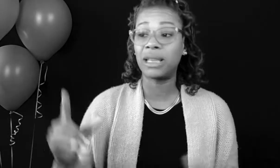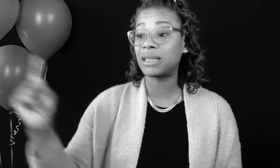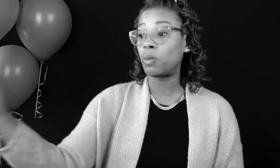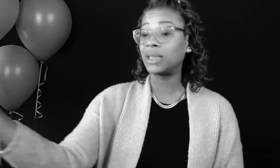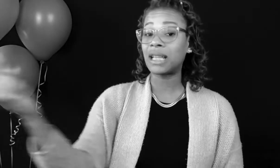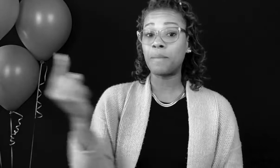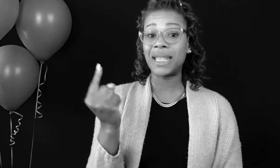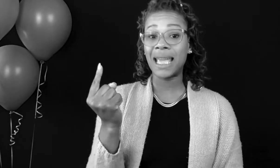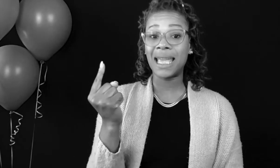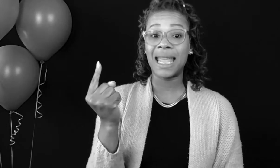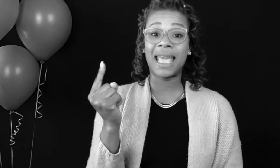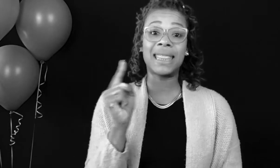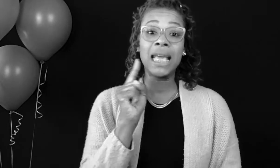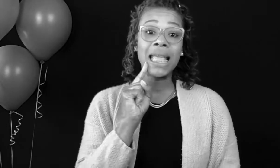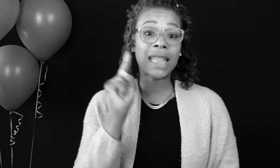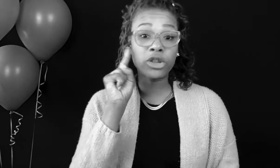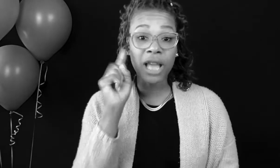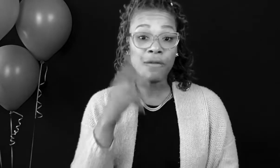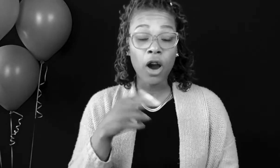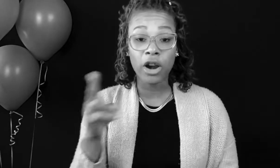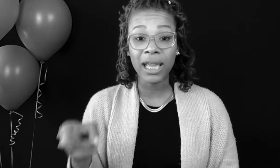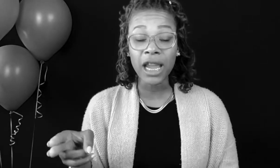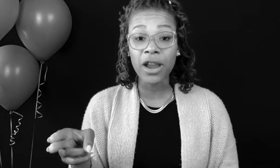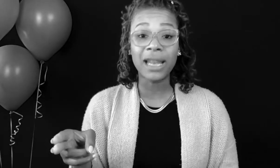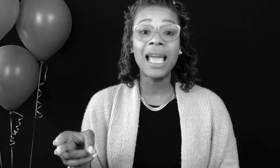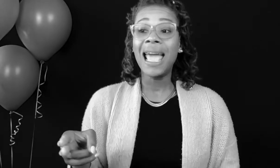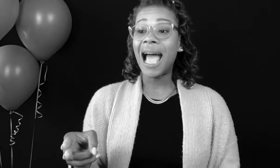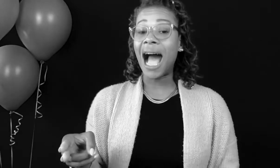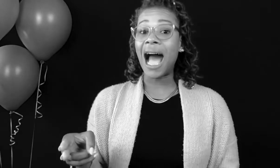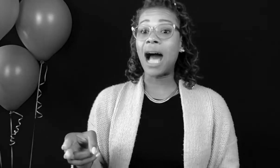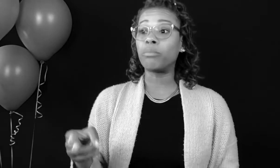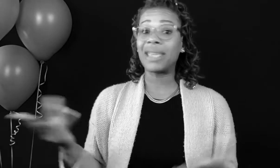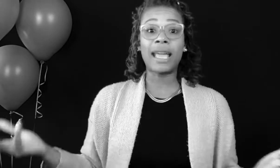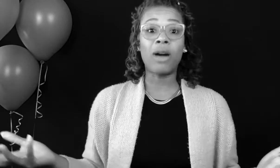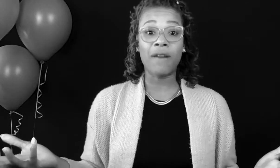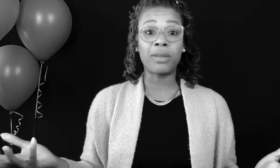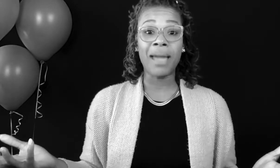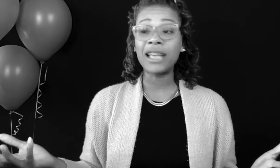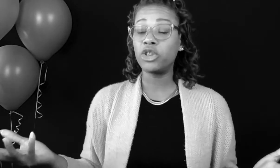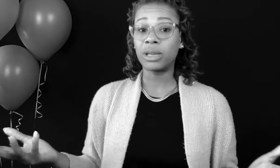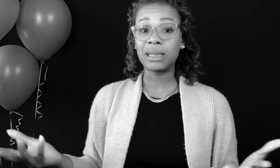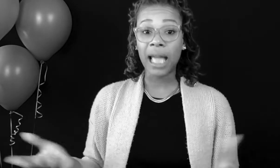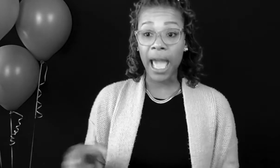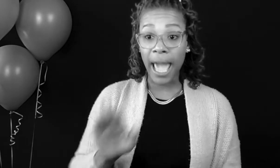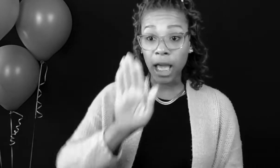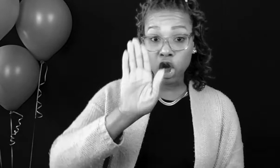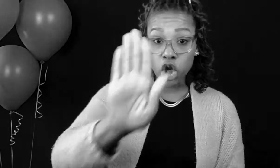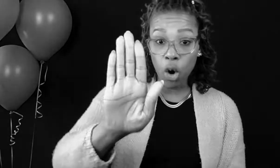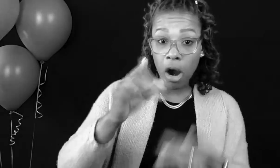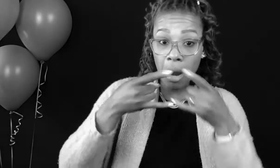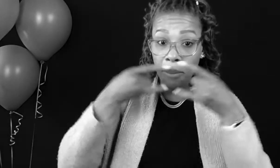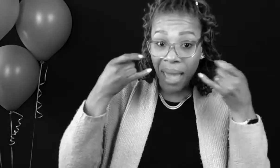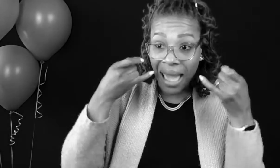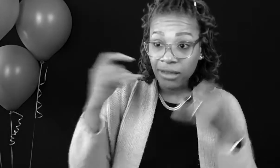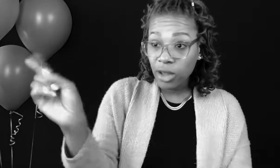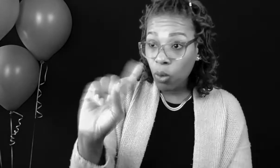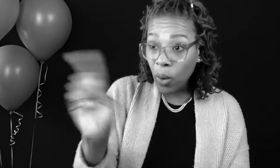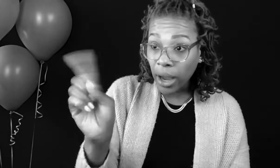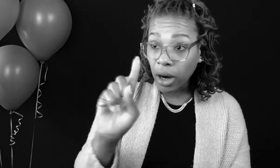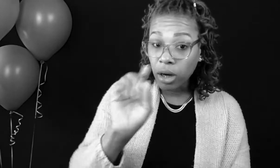someone's coming in and they're deaf or hard of hearing, if they don't have a mask, you can say, your mask where?